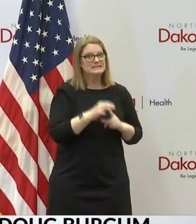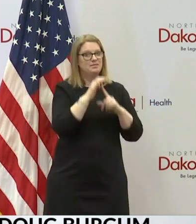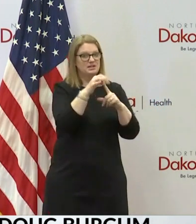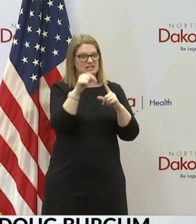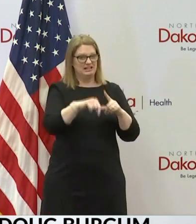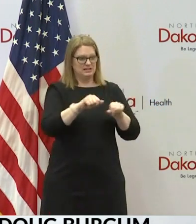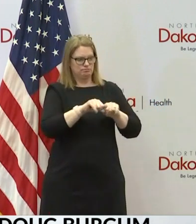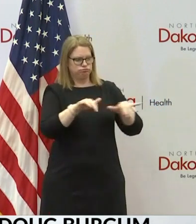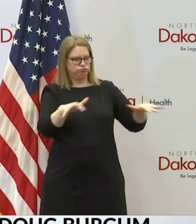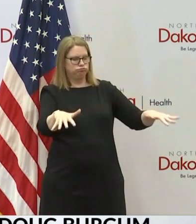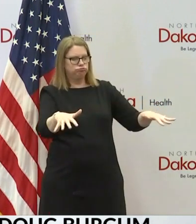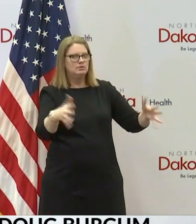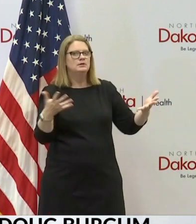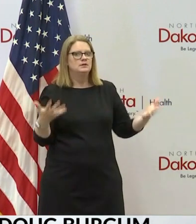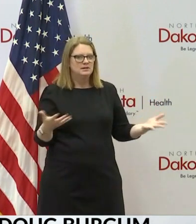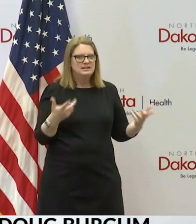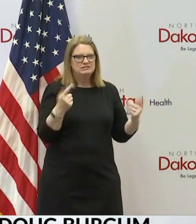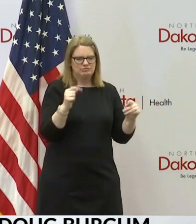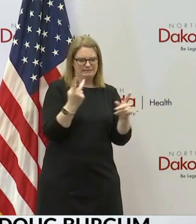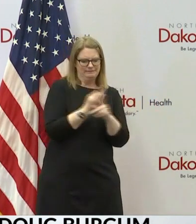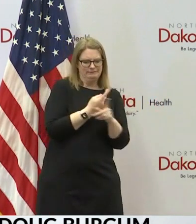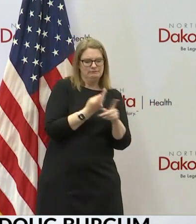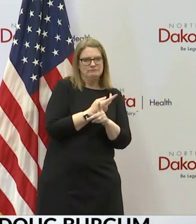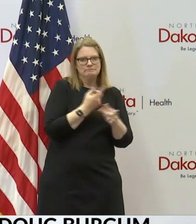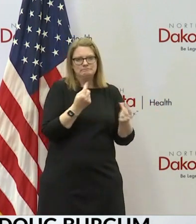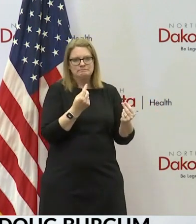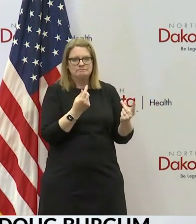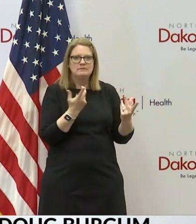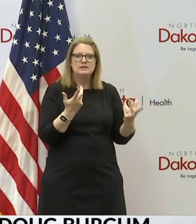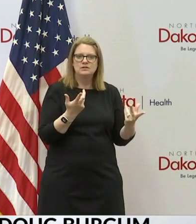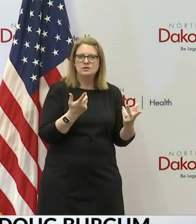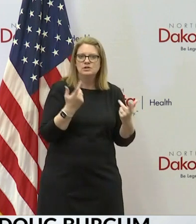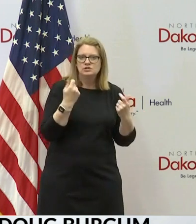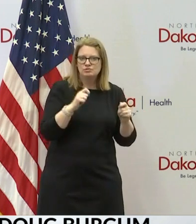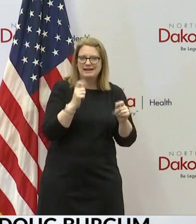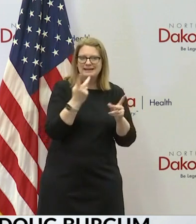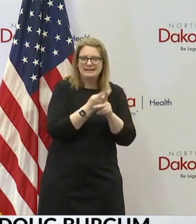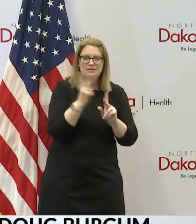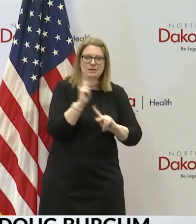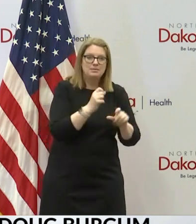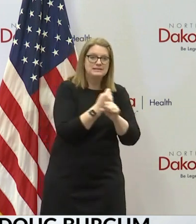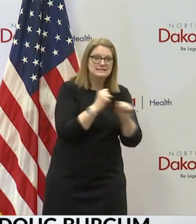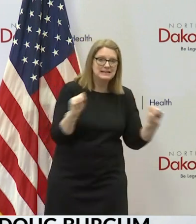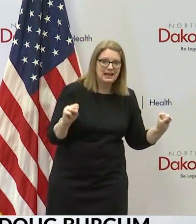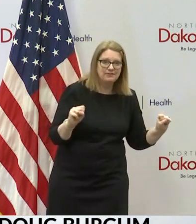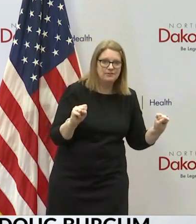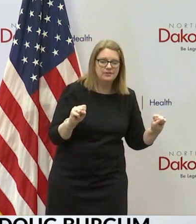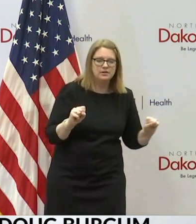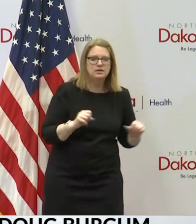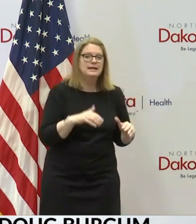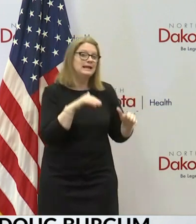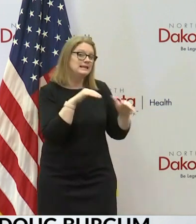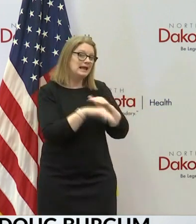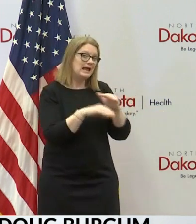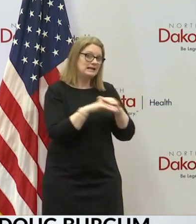And again, trying to balance that as we work to keep North Dakotans safe. So to be clear, the access to K-12 indoor